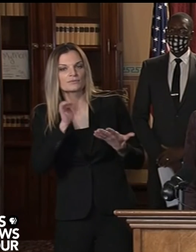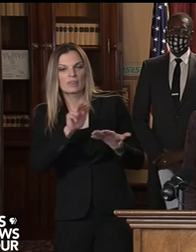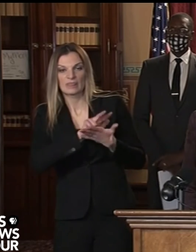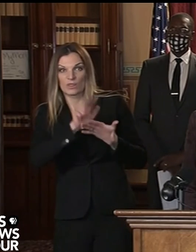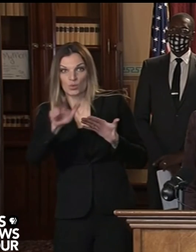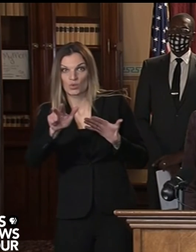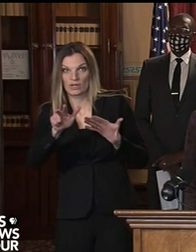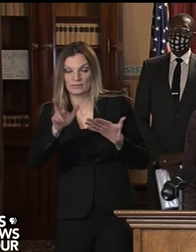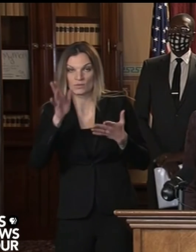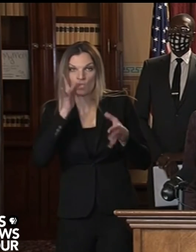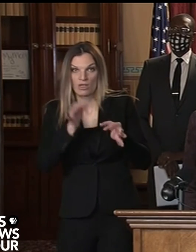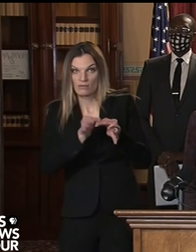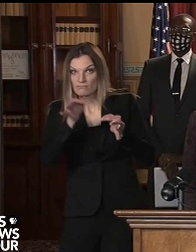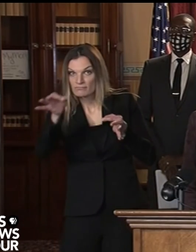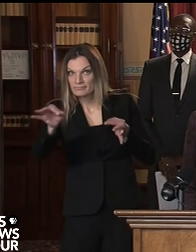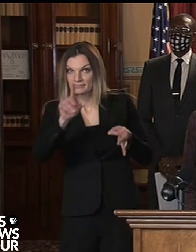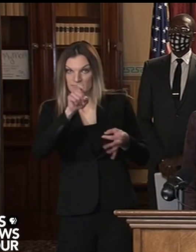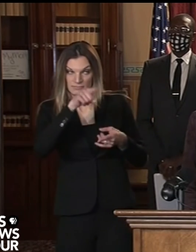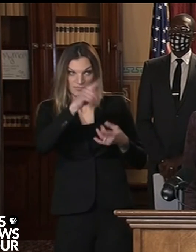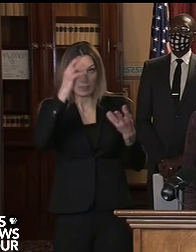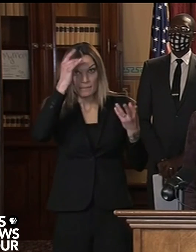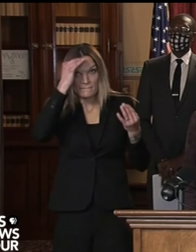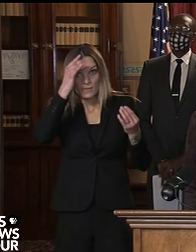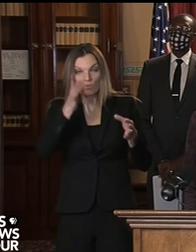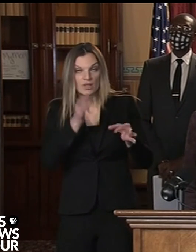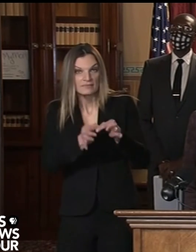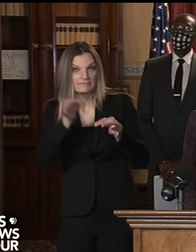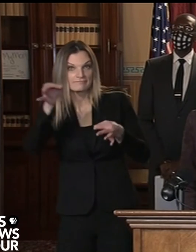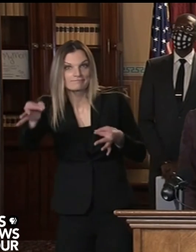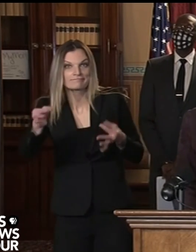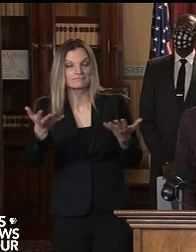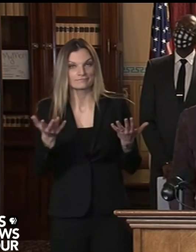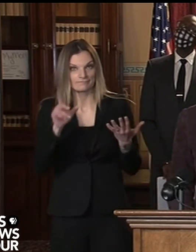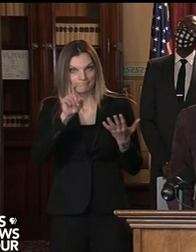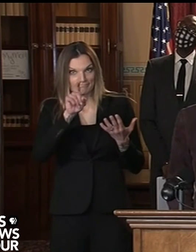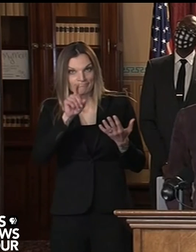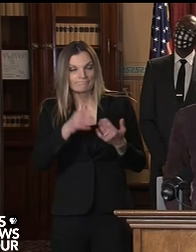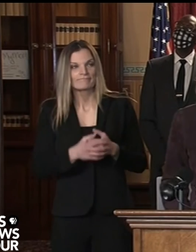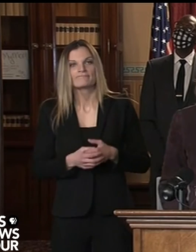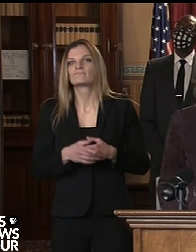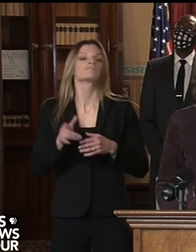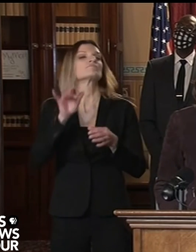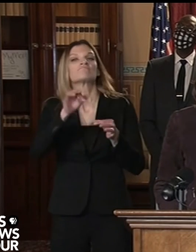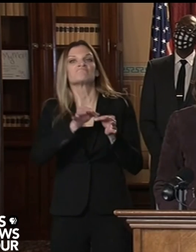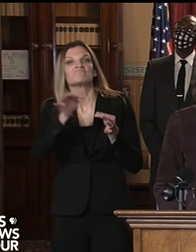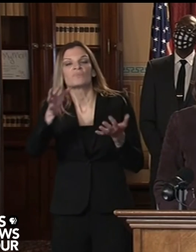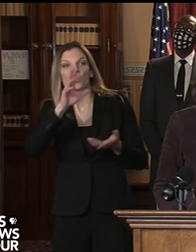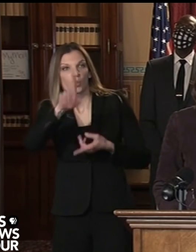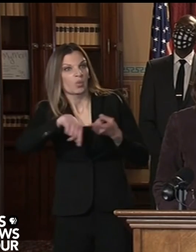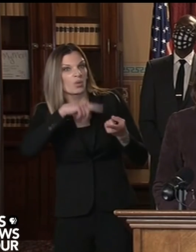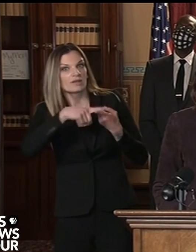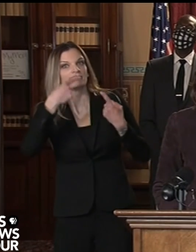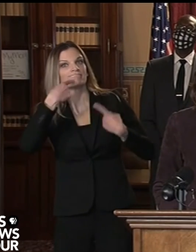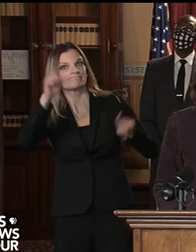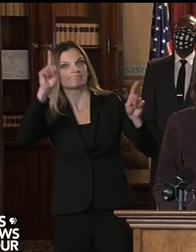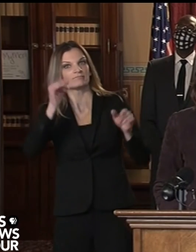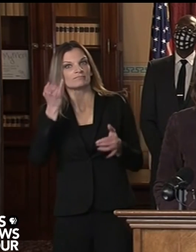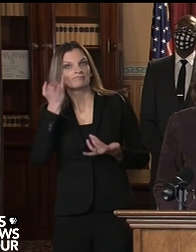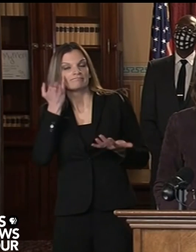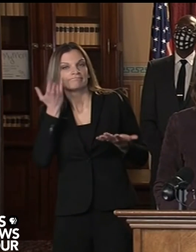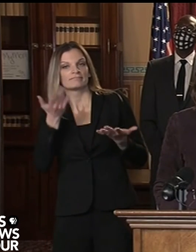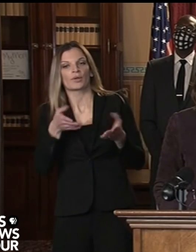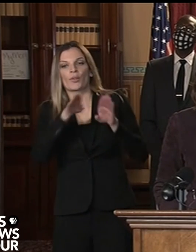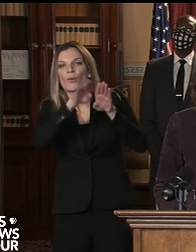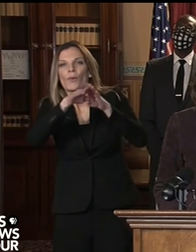3 weeks. Is that on the table? Are you looking at an extension? And if so, when might you make that announcement?